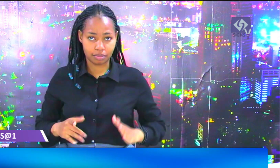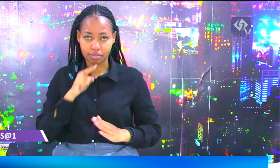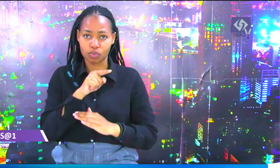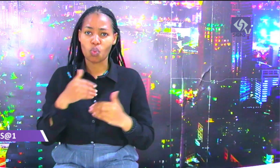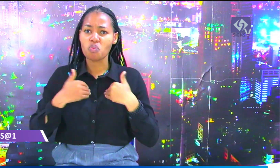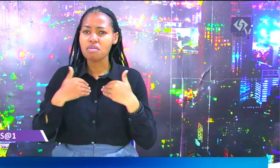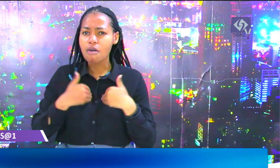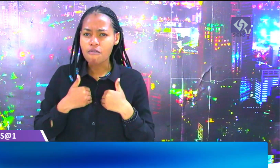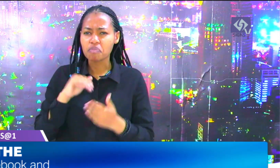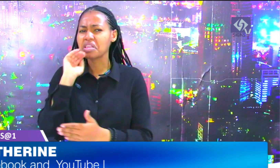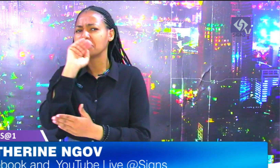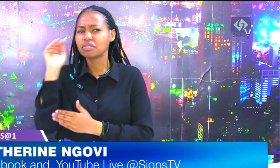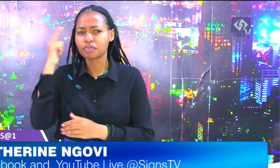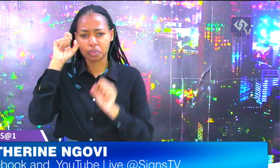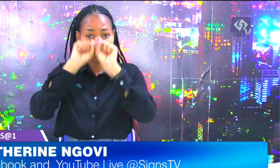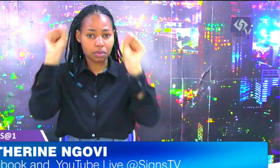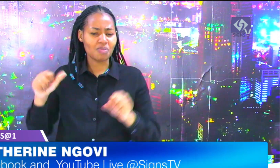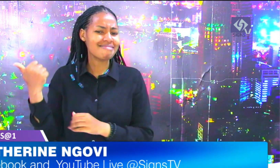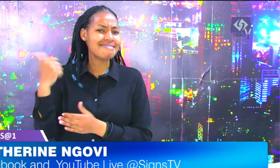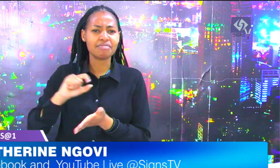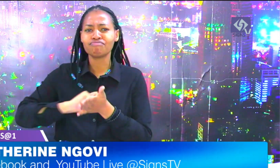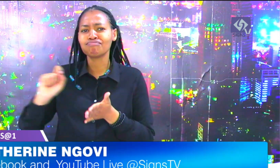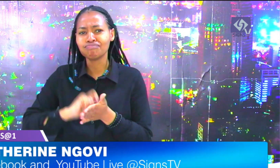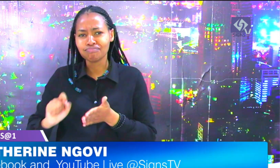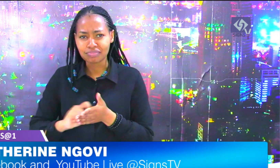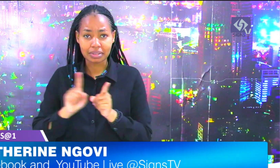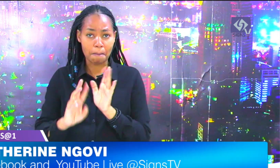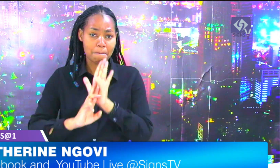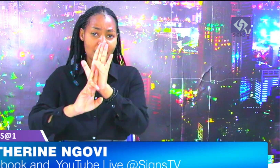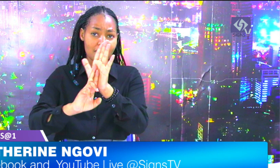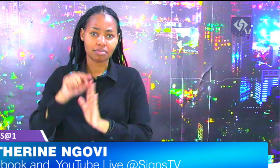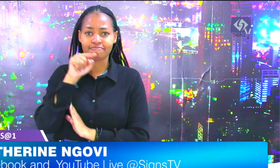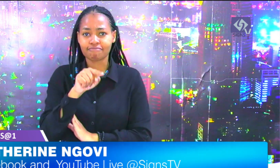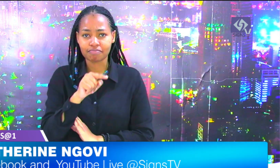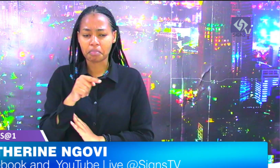it will allow Parliament to assess Ingonga's suitability for the position.